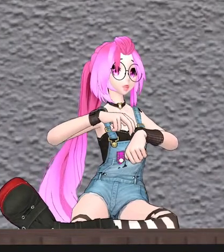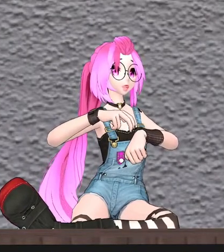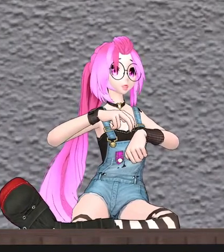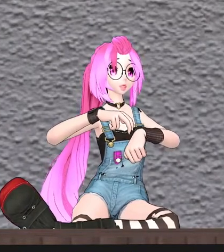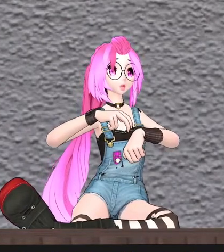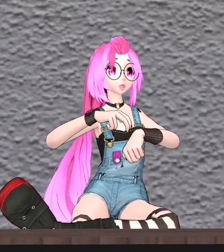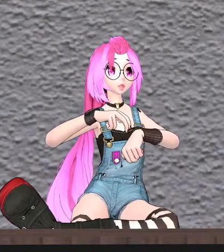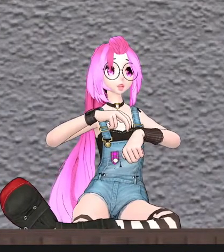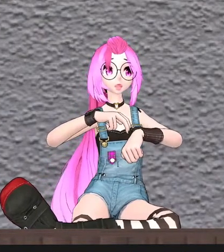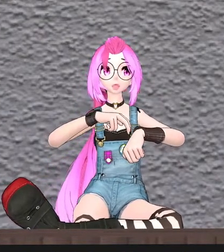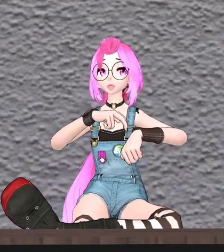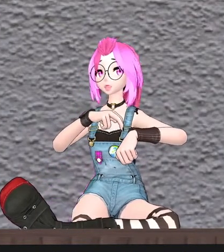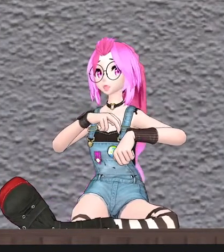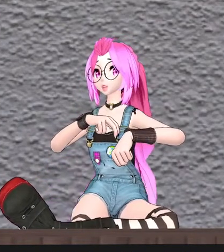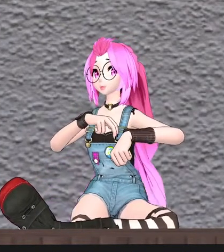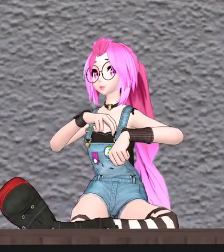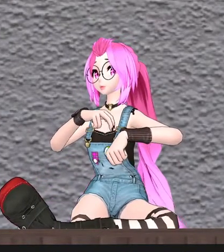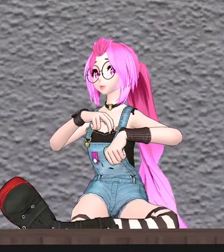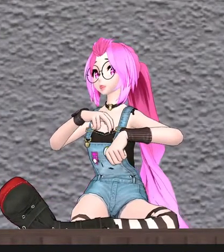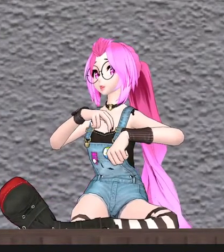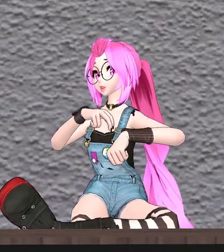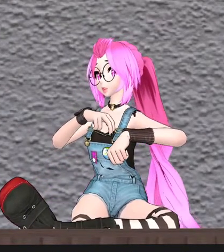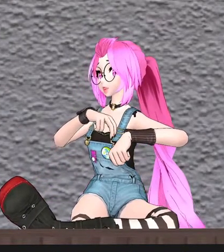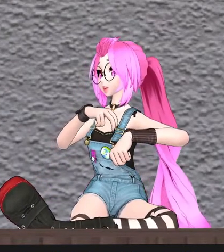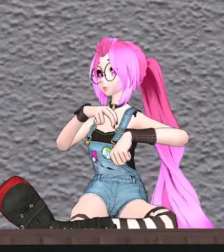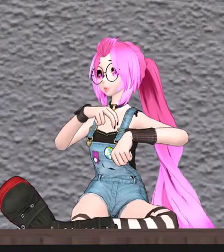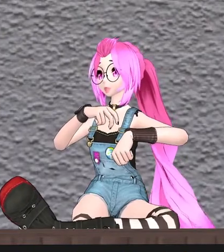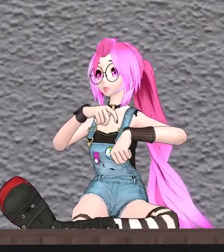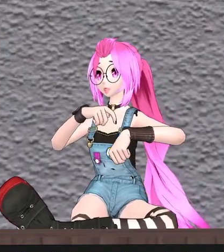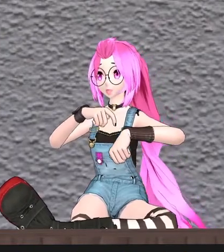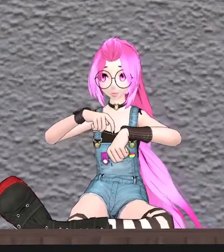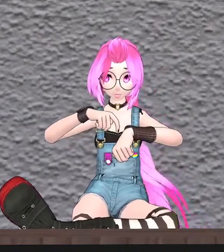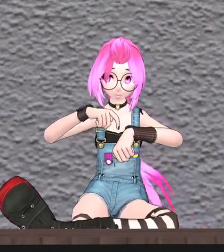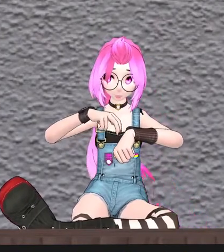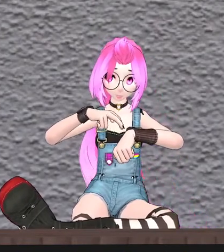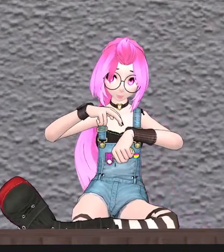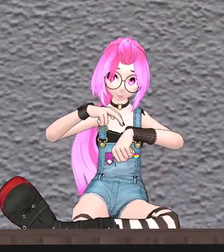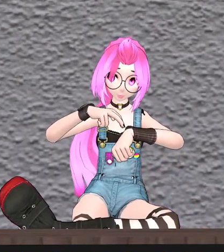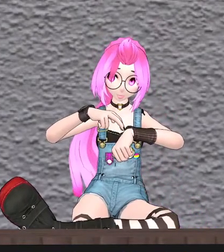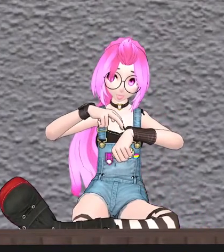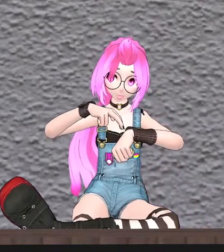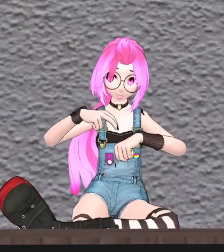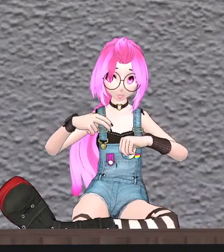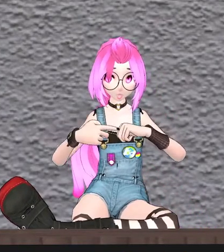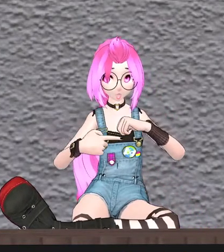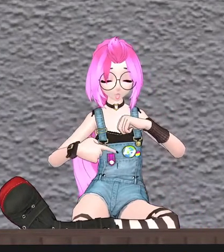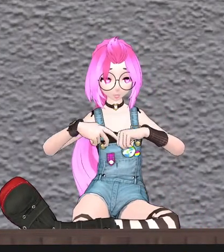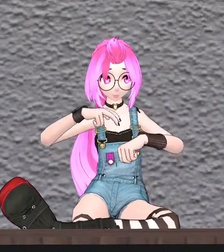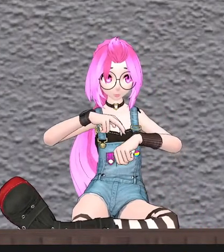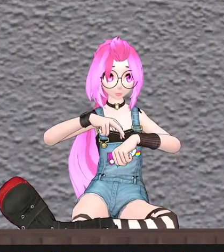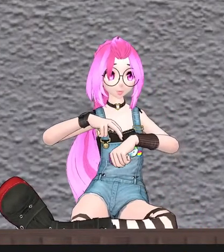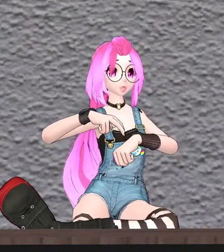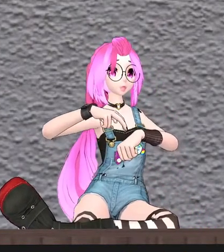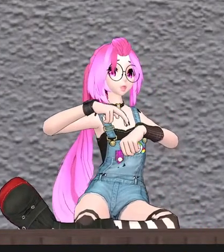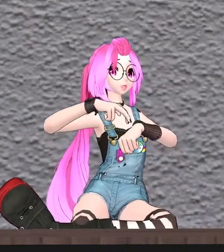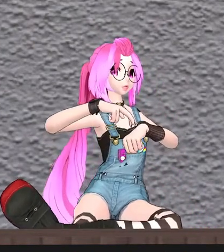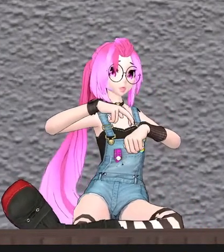after you cut, you cook your potato, it's really hot. So you gotta let the steam go, okay? But it's a fist, okay? So this is